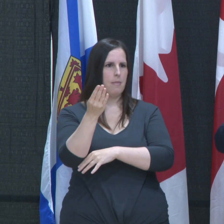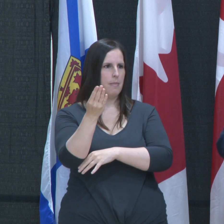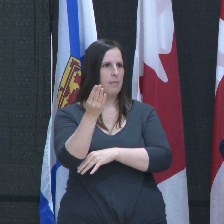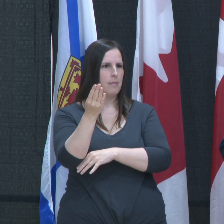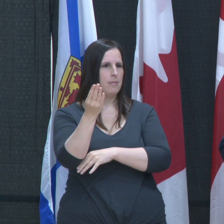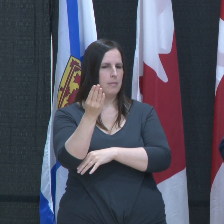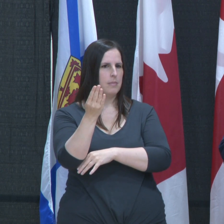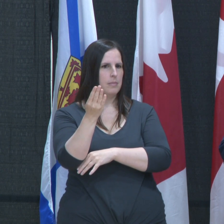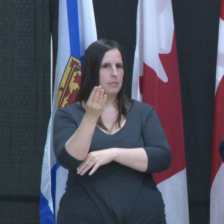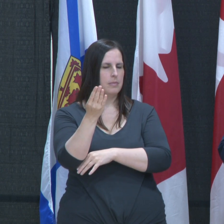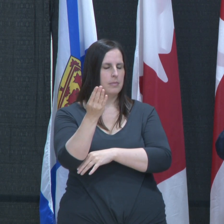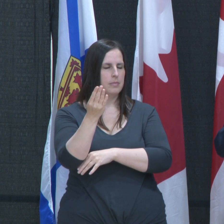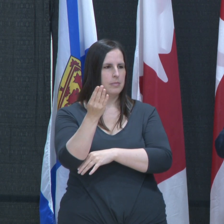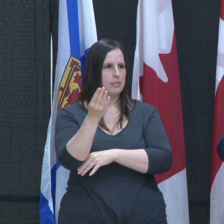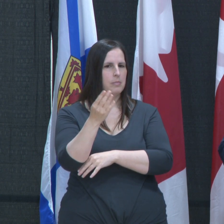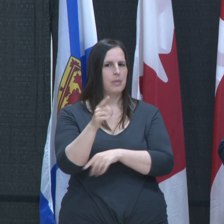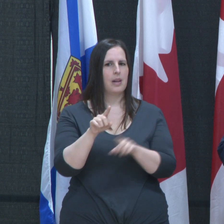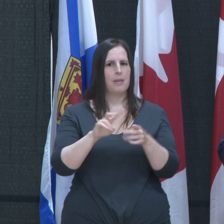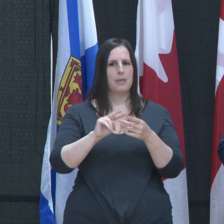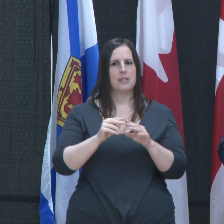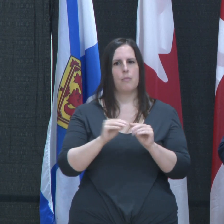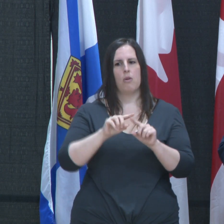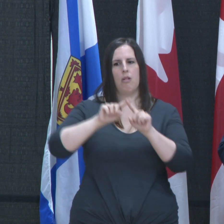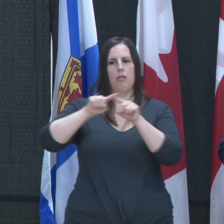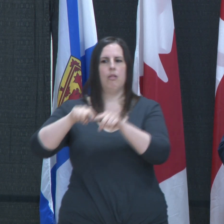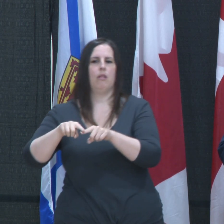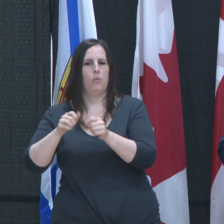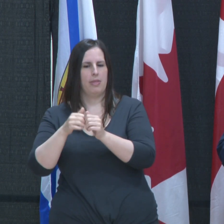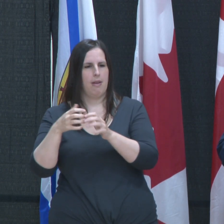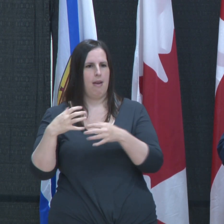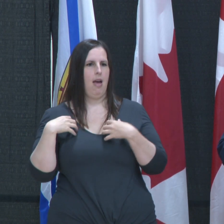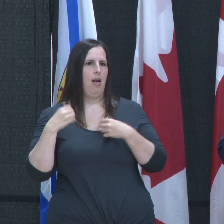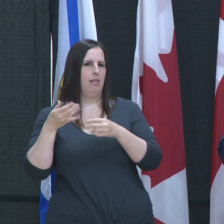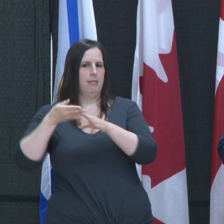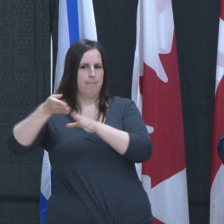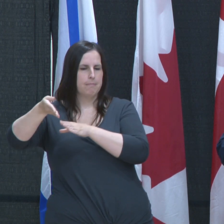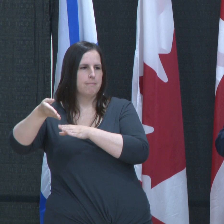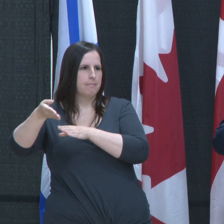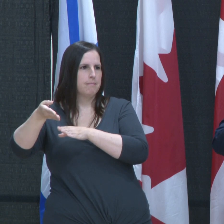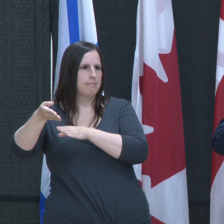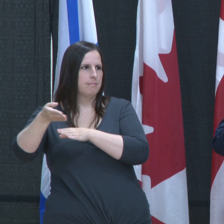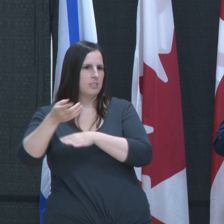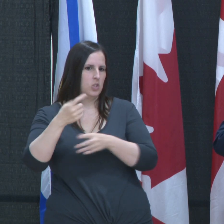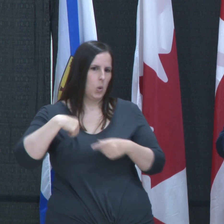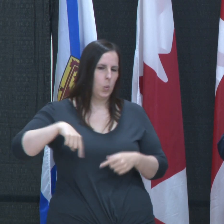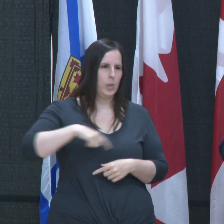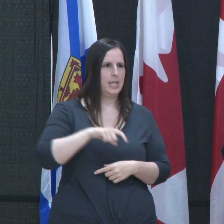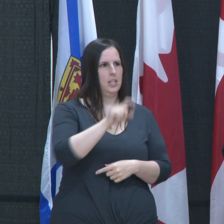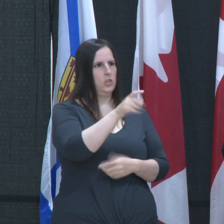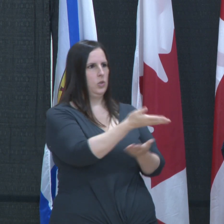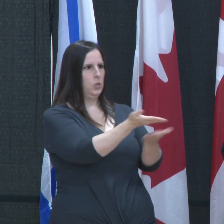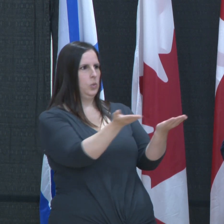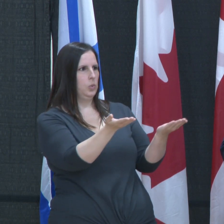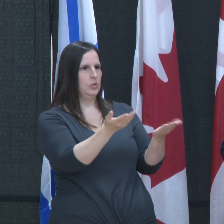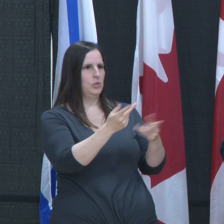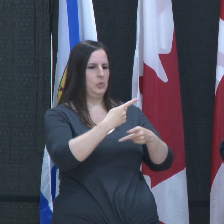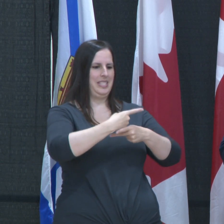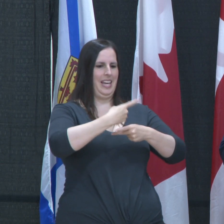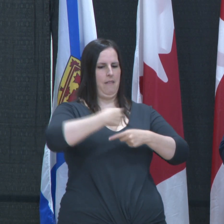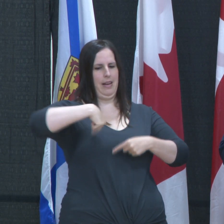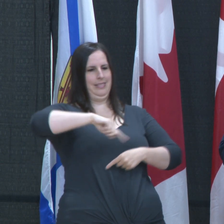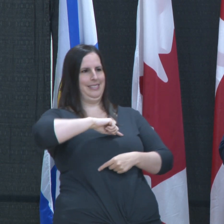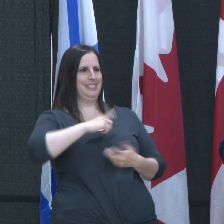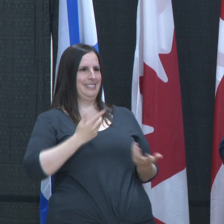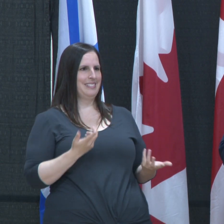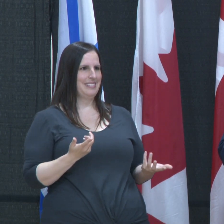putting more and more demands on health and social services, and so we need you all to take care of us as